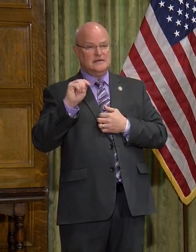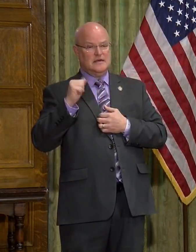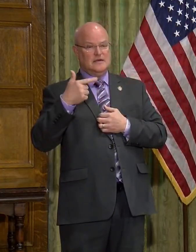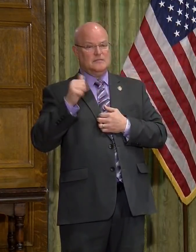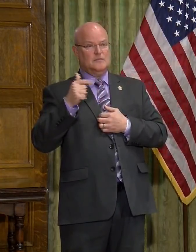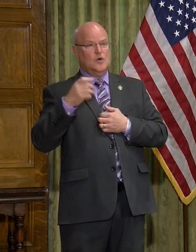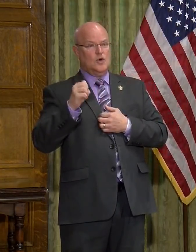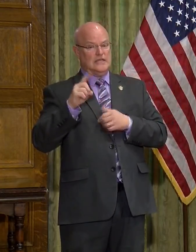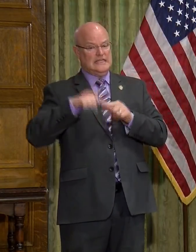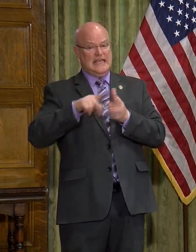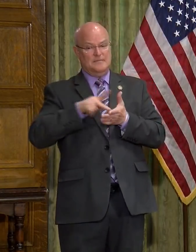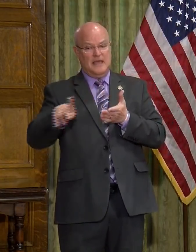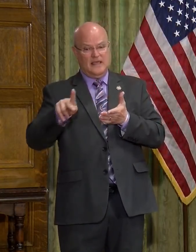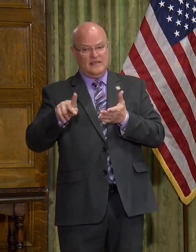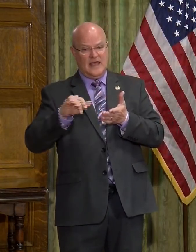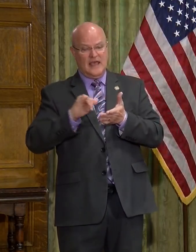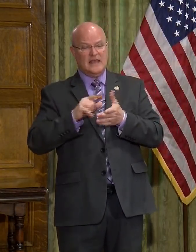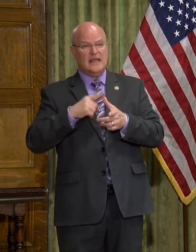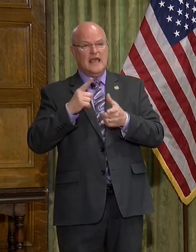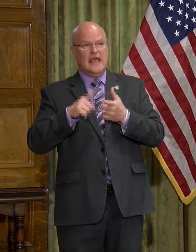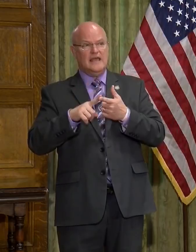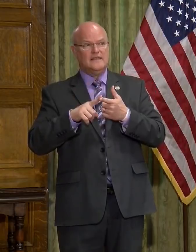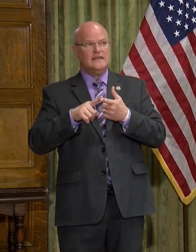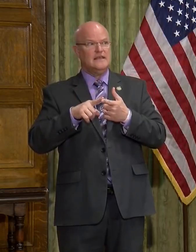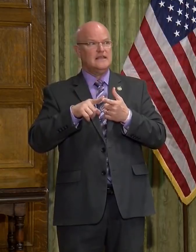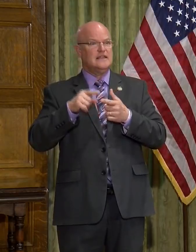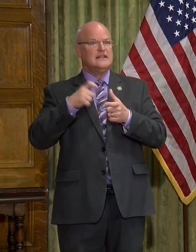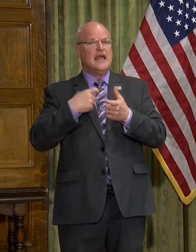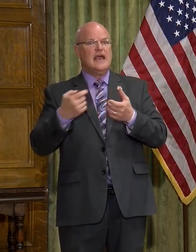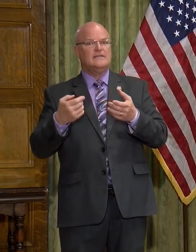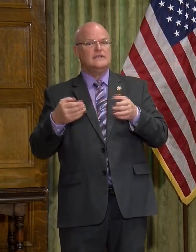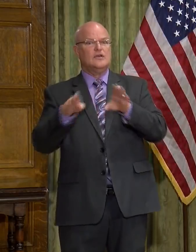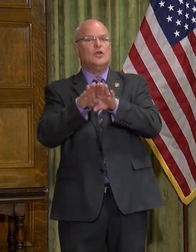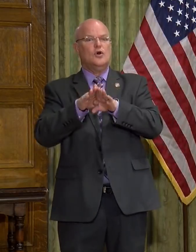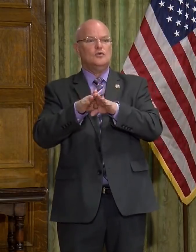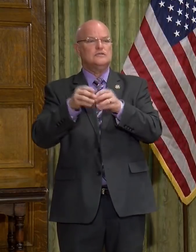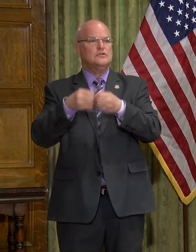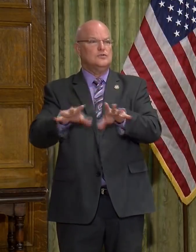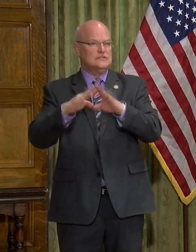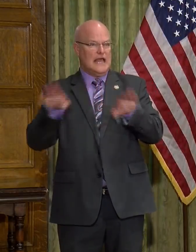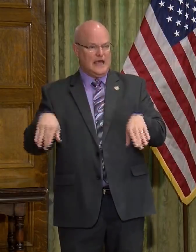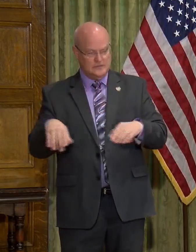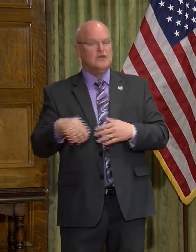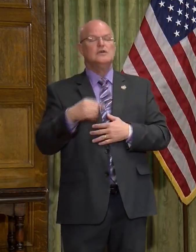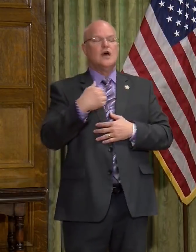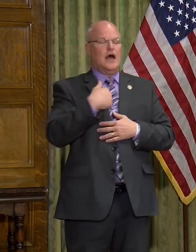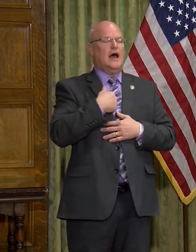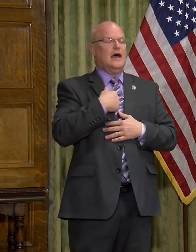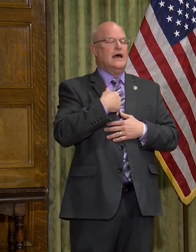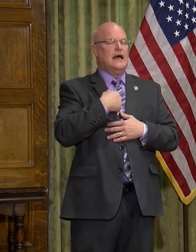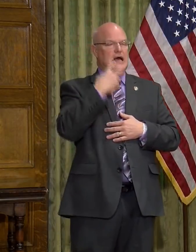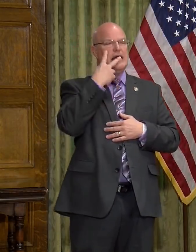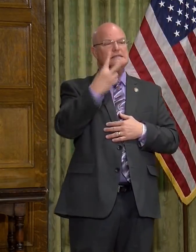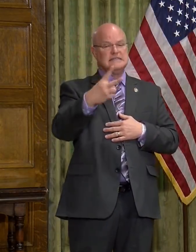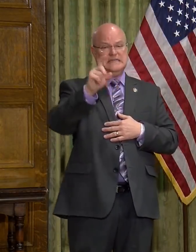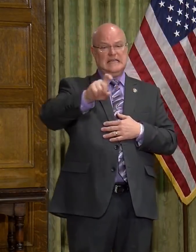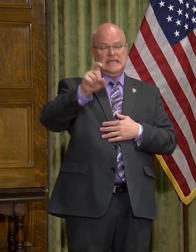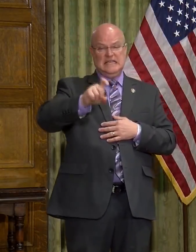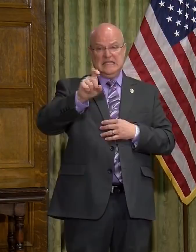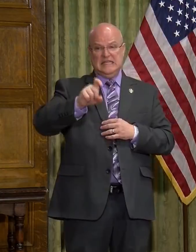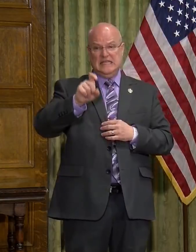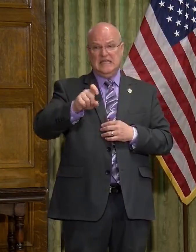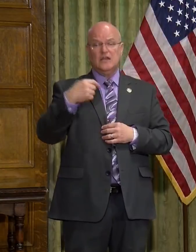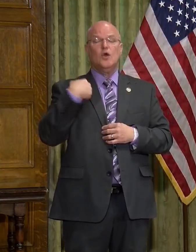a mortgage foreclosure, and it escalates down the chain. And so when I see a need for